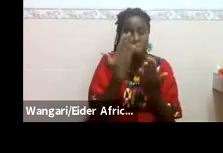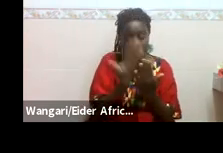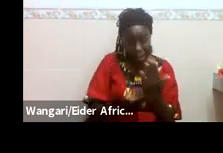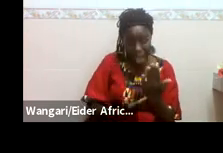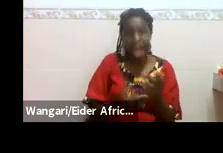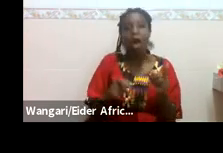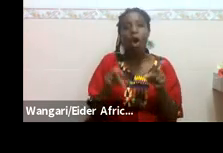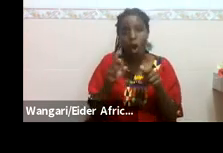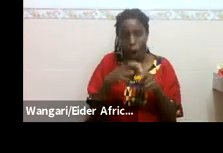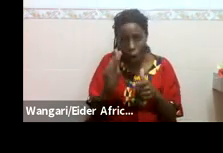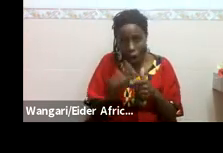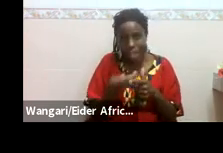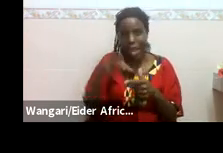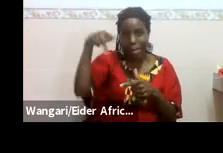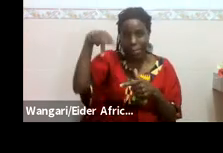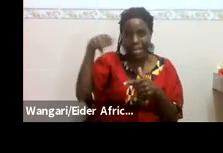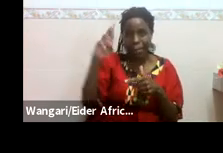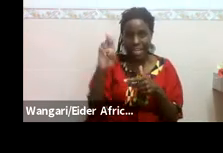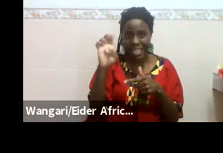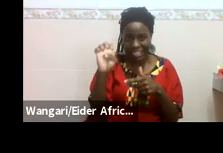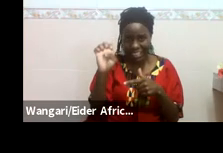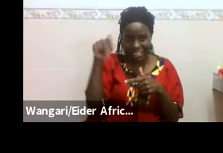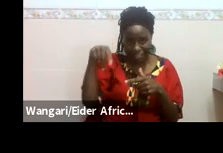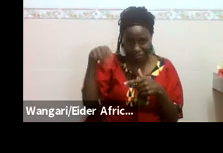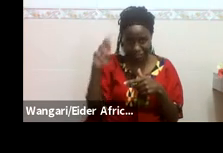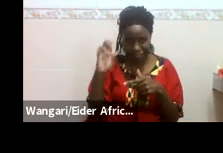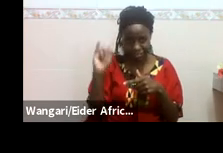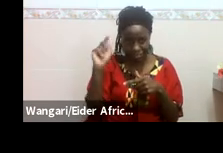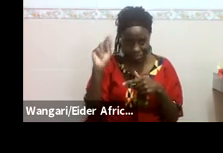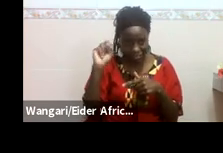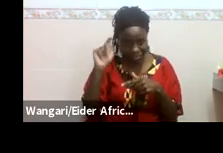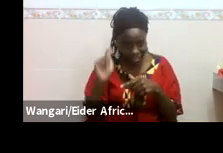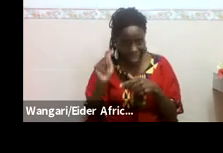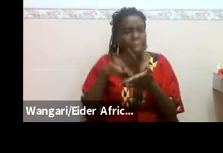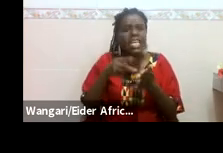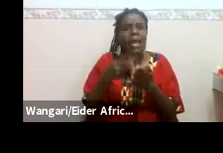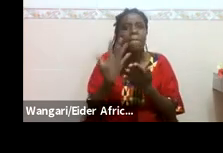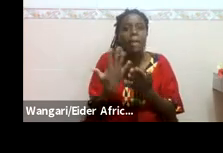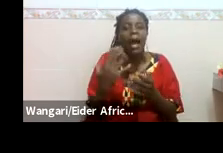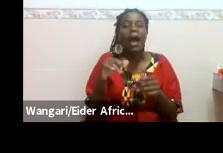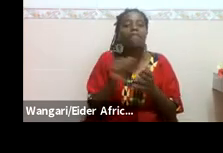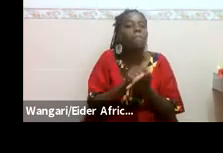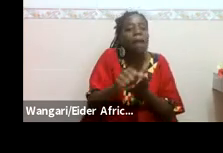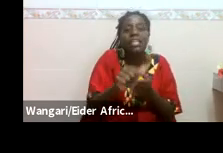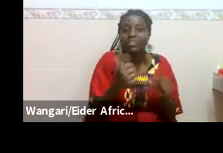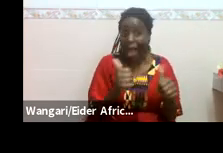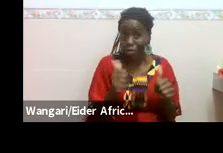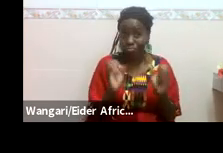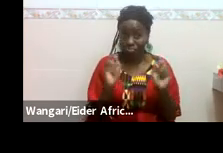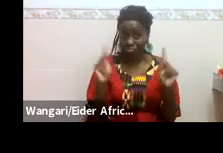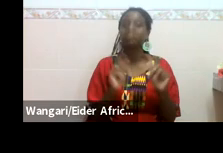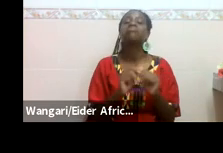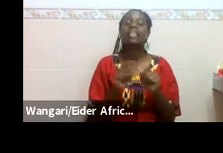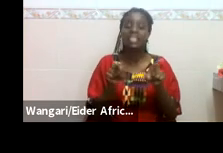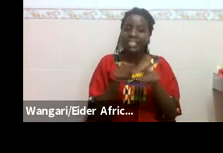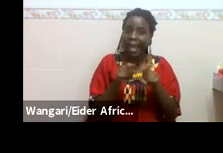want a summary at the beginning, and then we're going to see where you can dive into the details of the work. I have